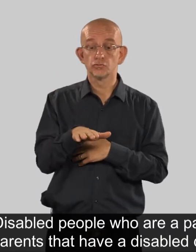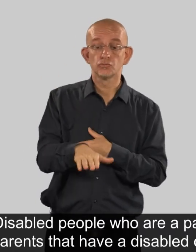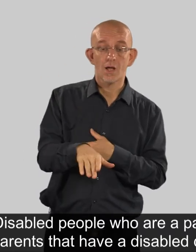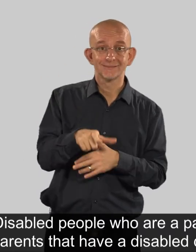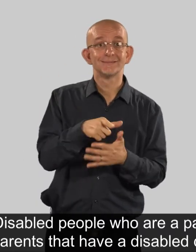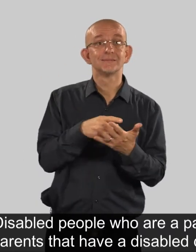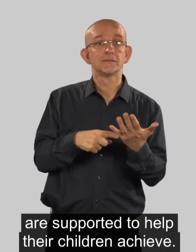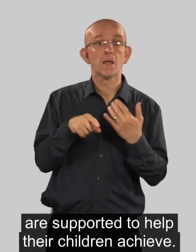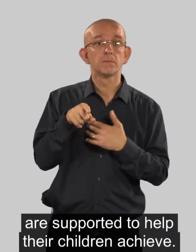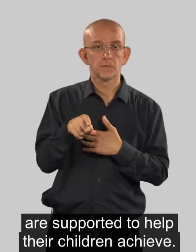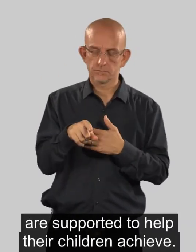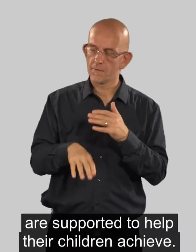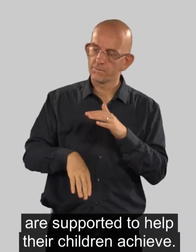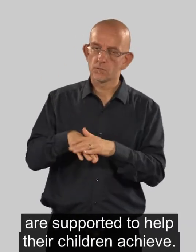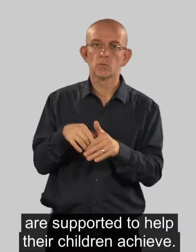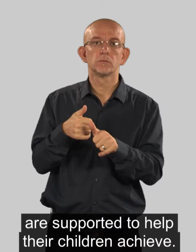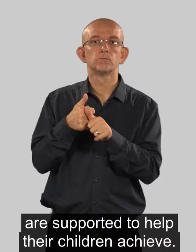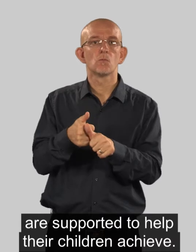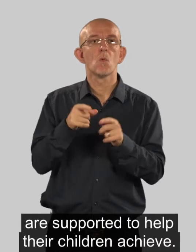their children achieve.